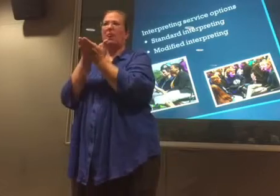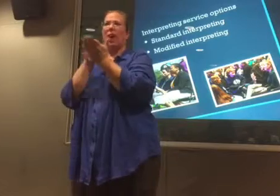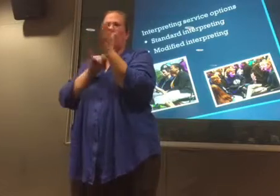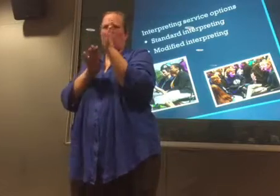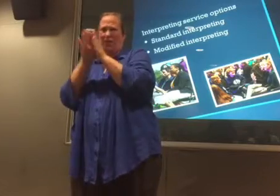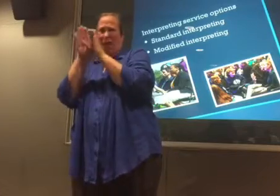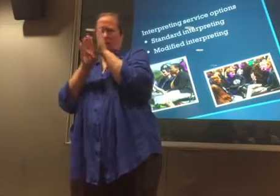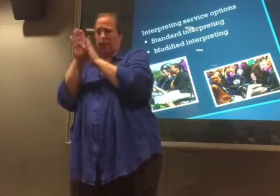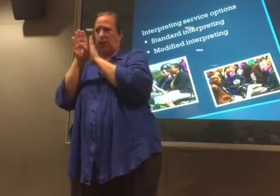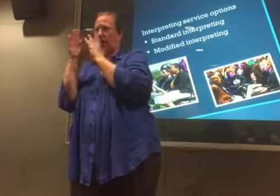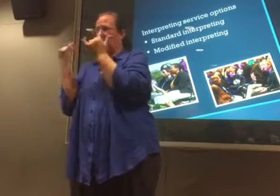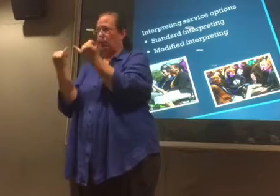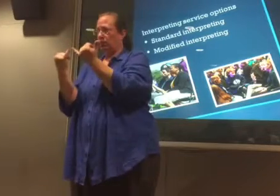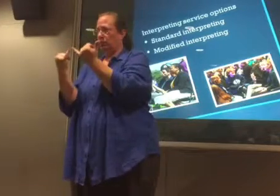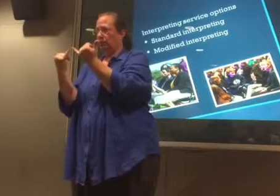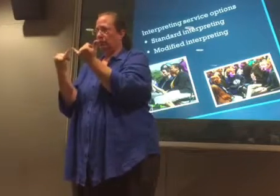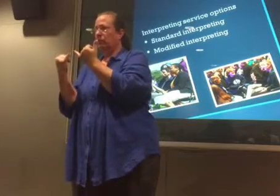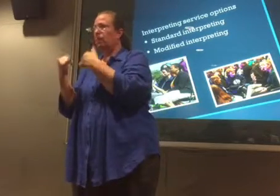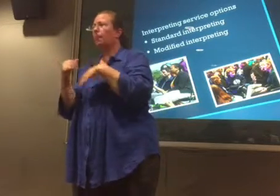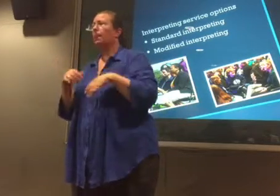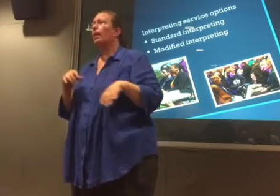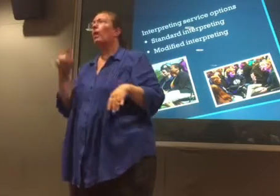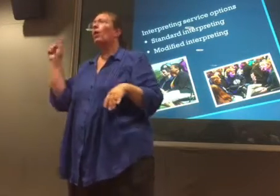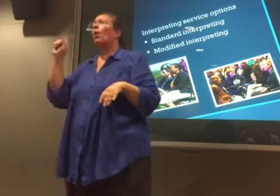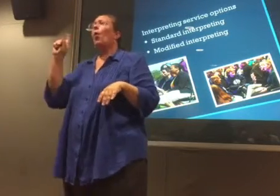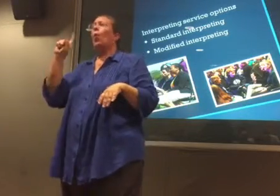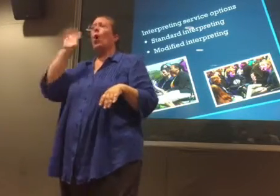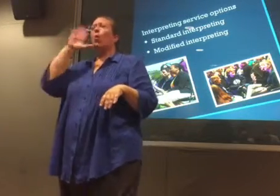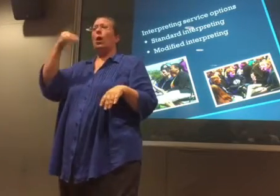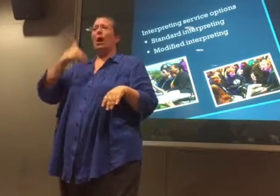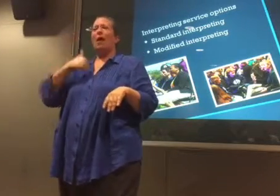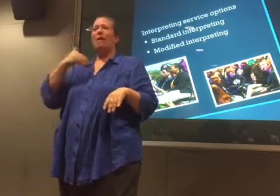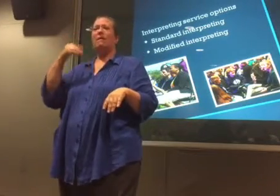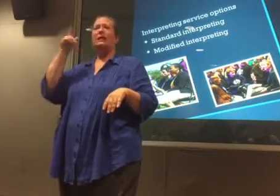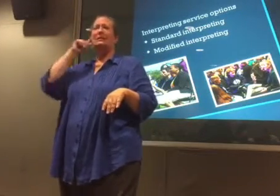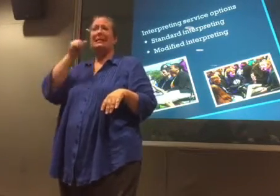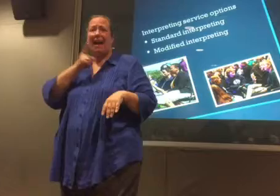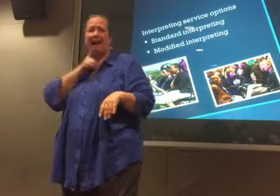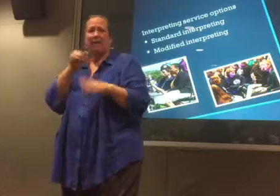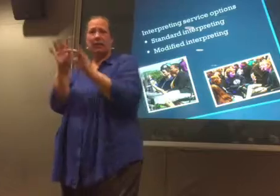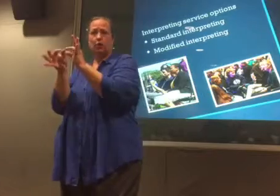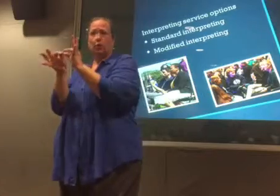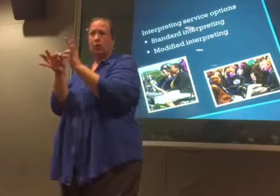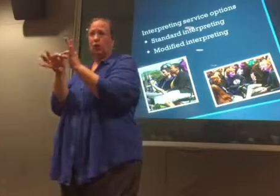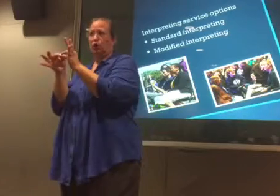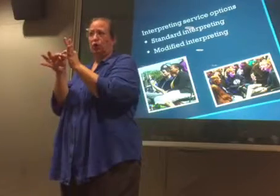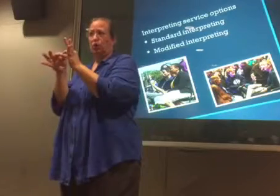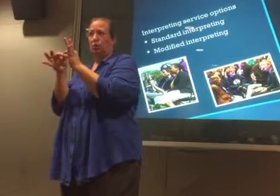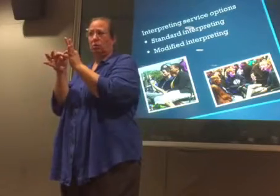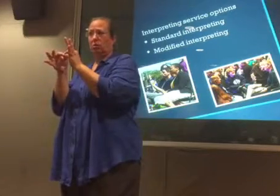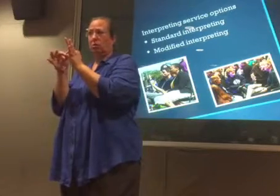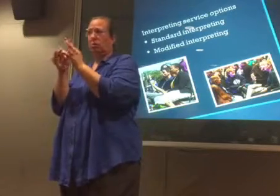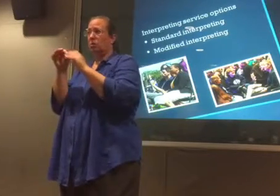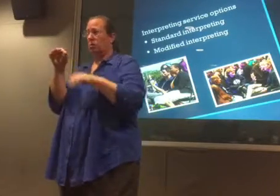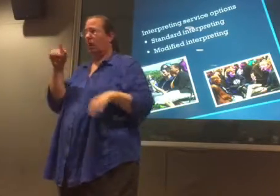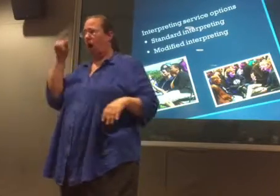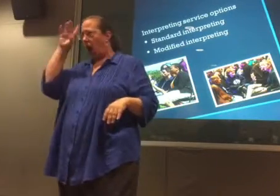There is a new service that we're developing currently where we will have a deaf interpreter in the